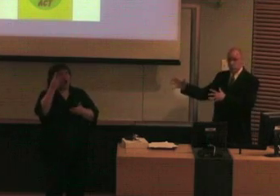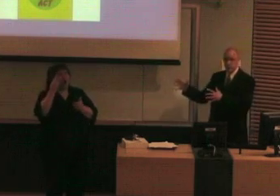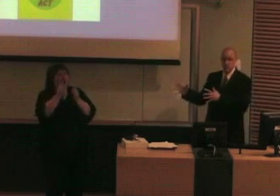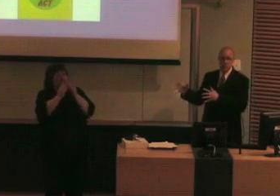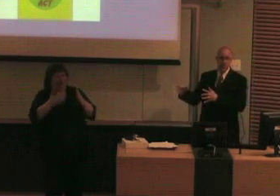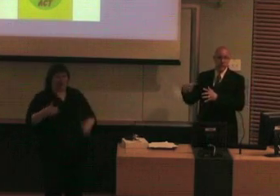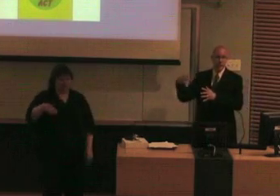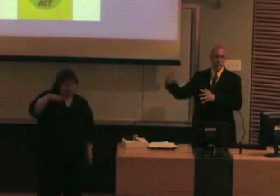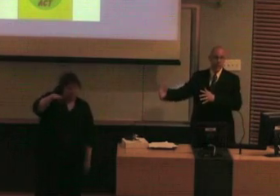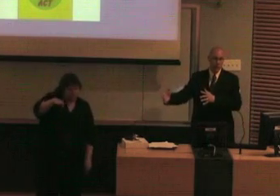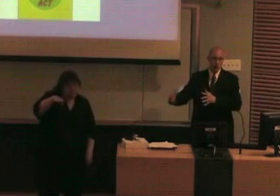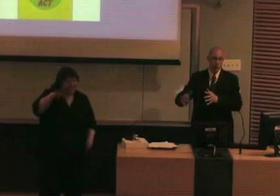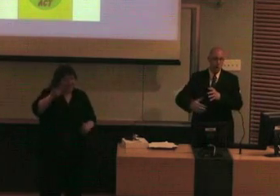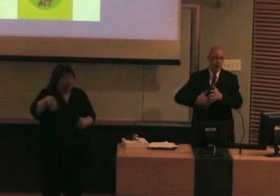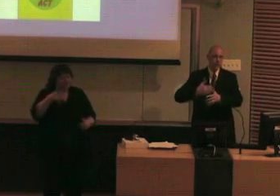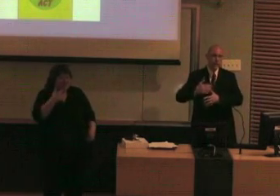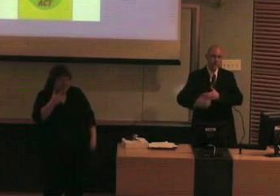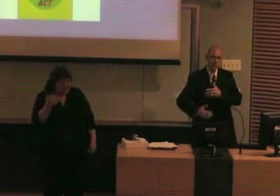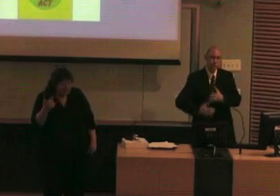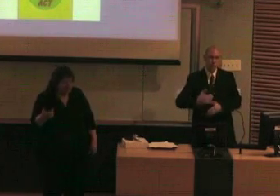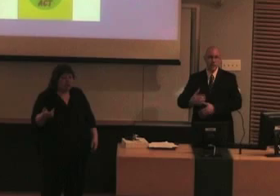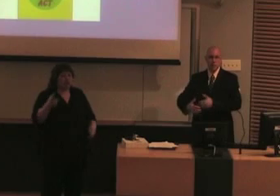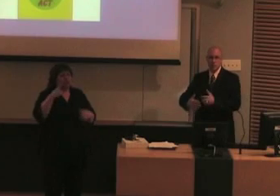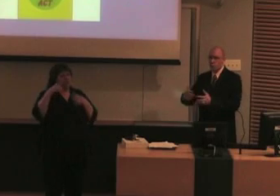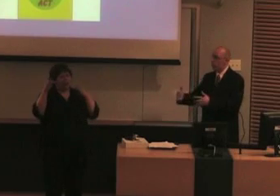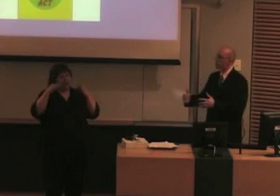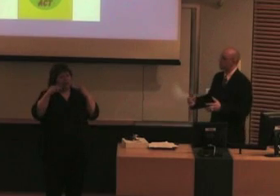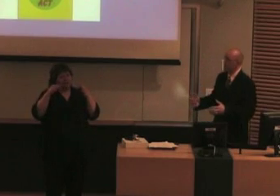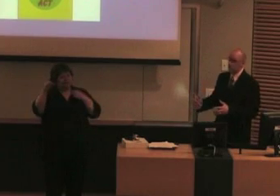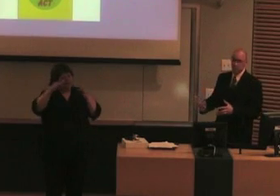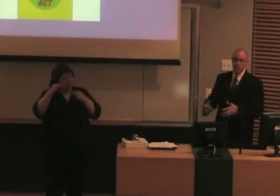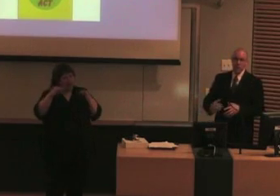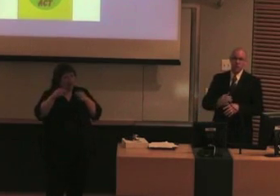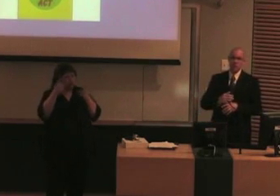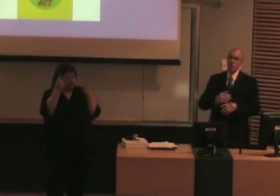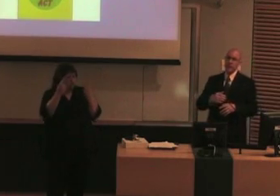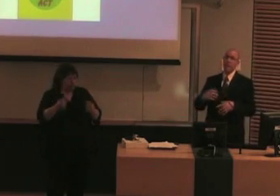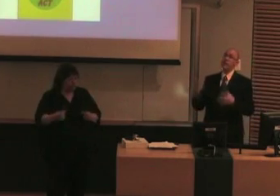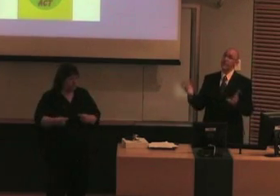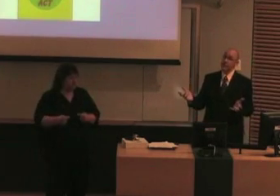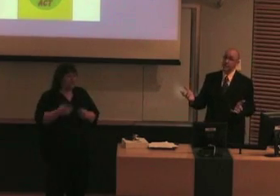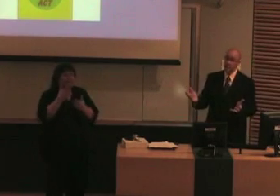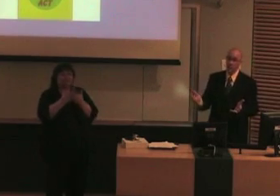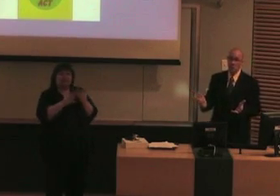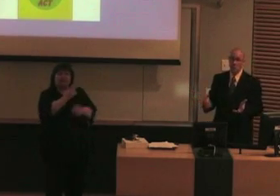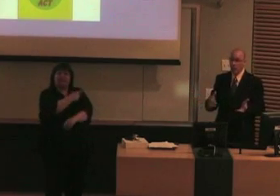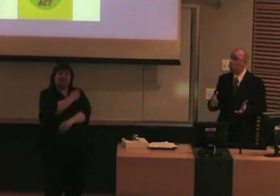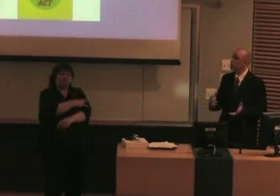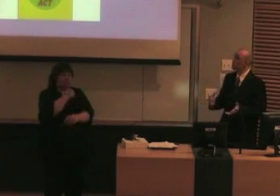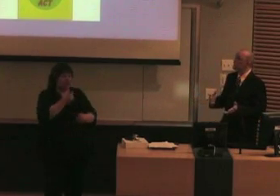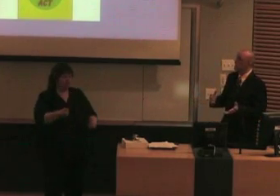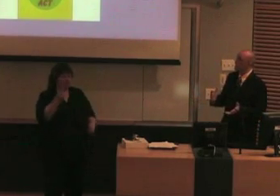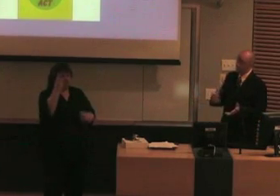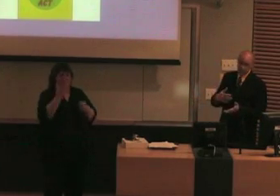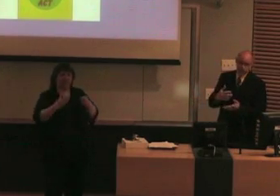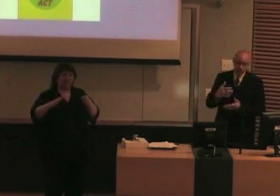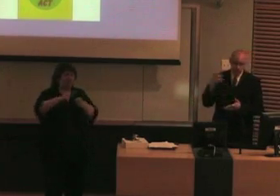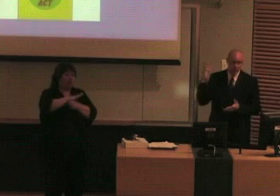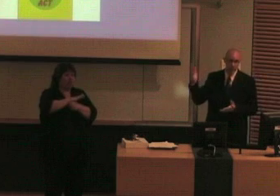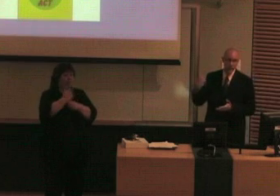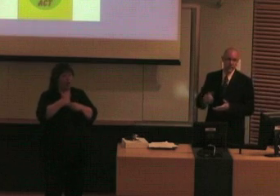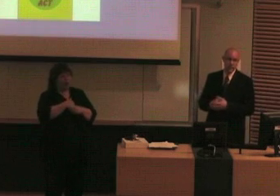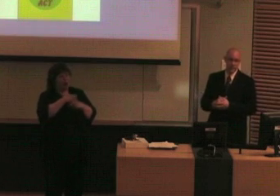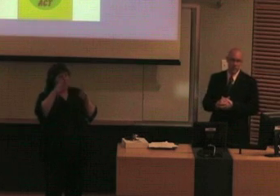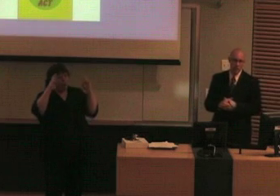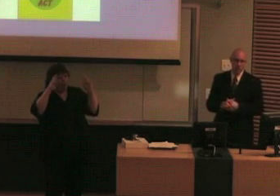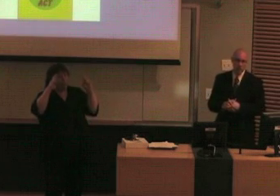actually coaching them into that level. But it takes several steps to work with our patients. Some may never get to this level, but we hope that